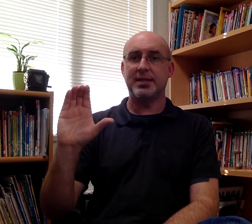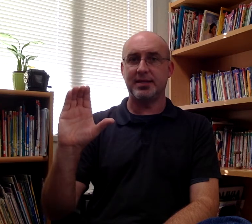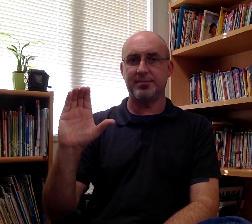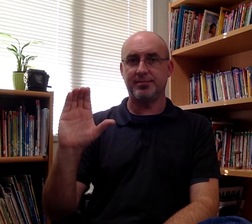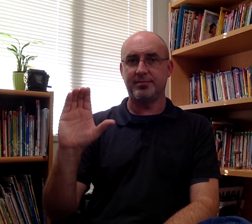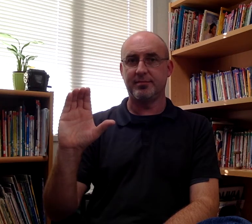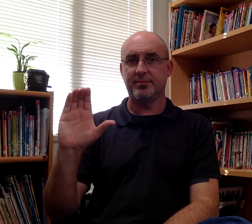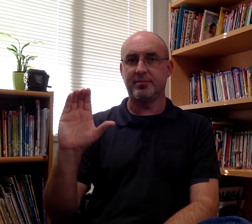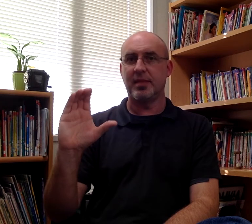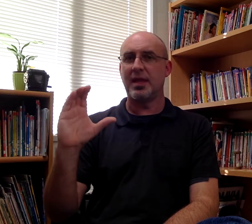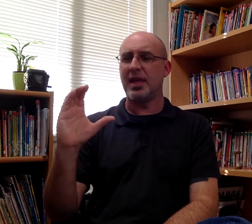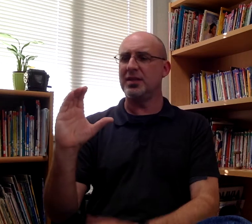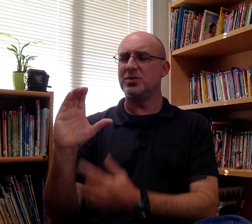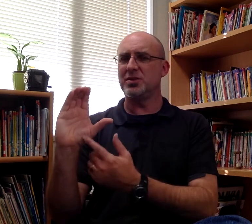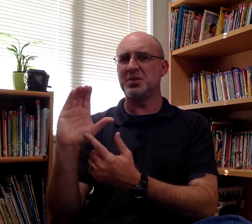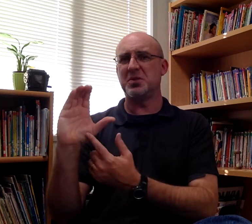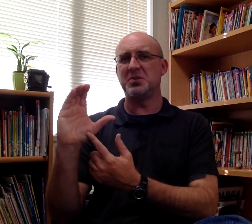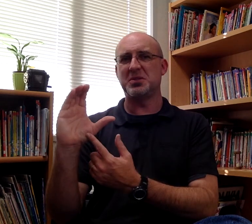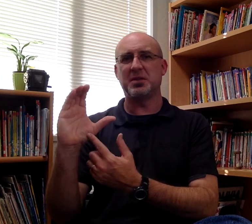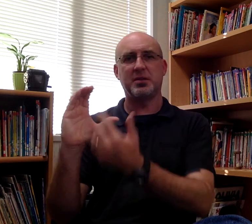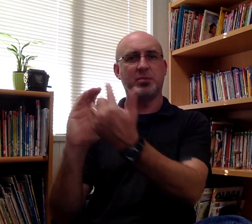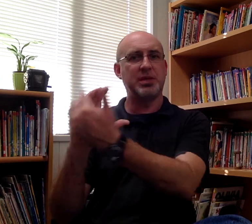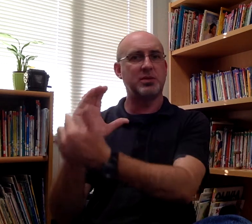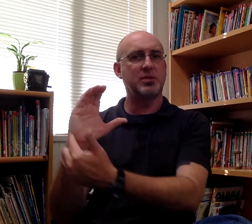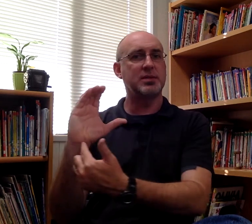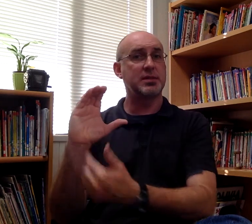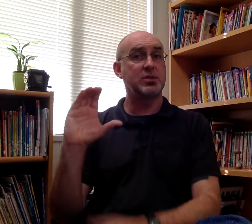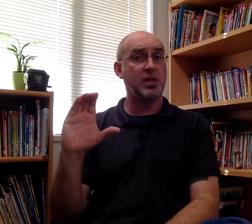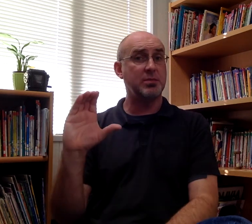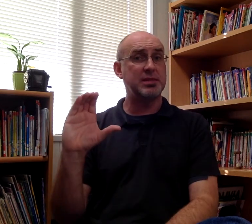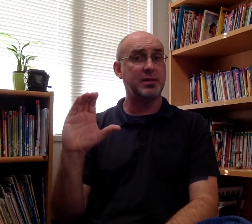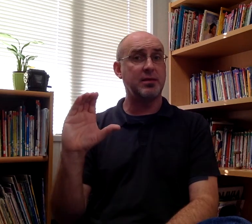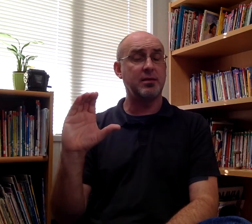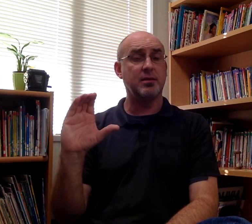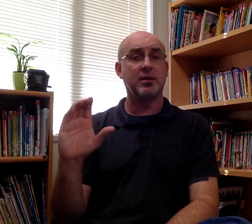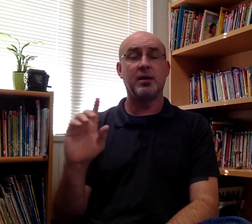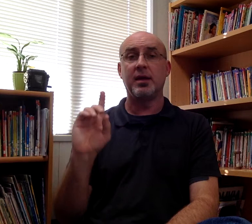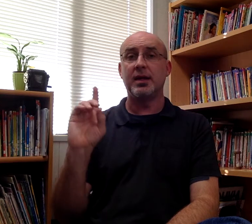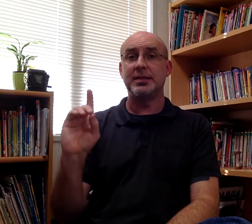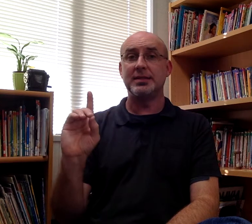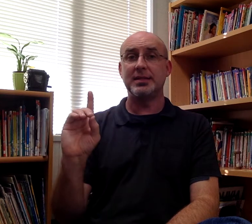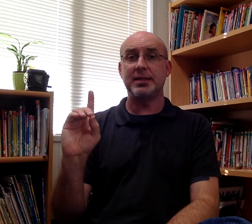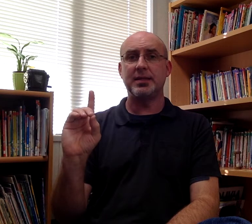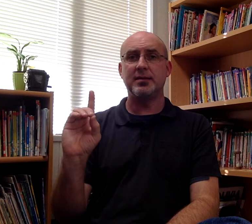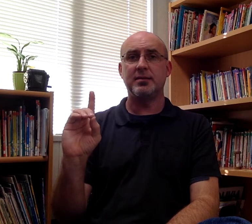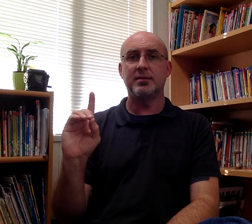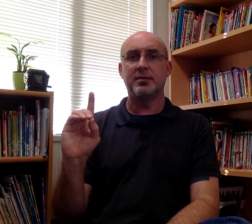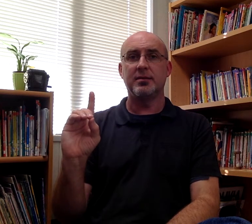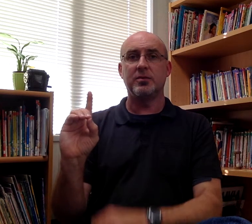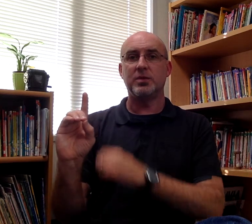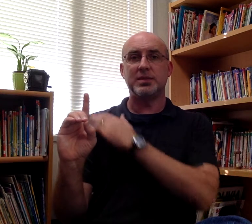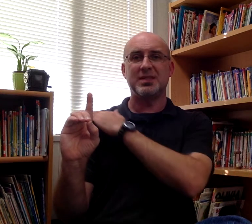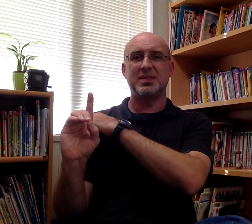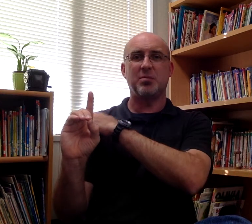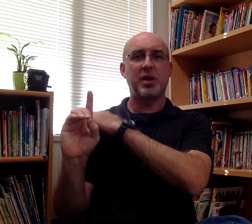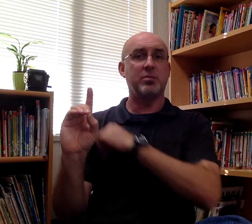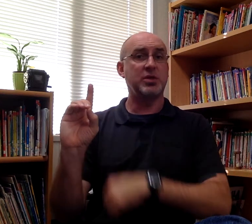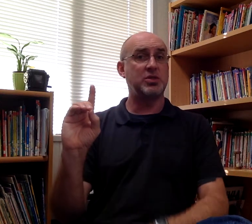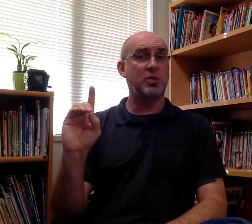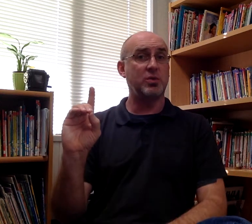C, and usually turn just a little bit so you can see the shape. C, D, notice this is about at my shoulder